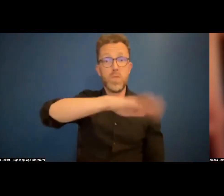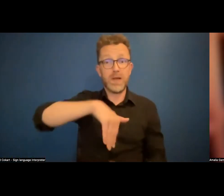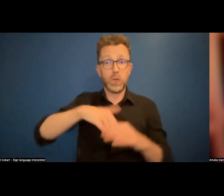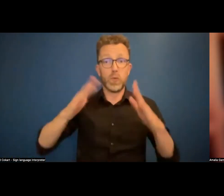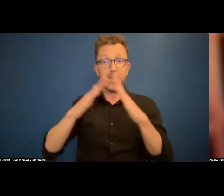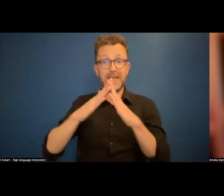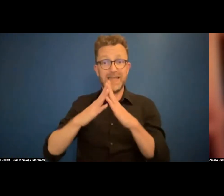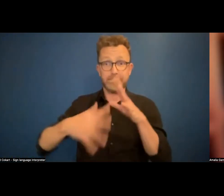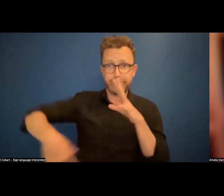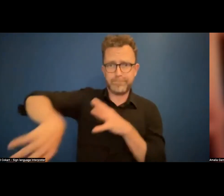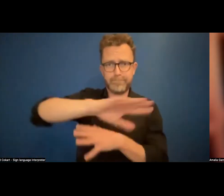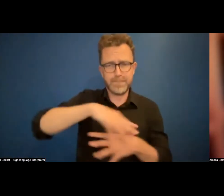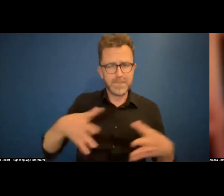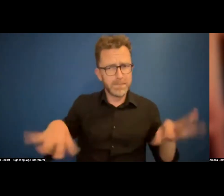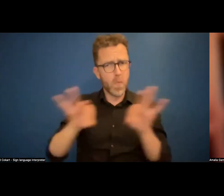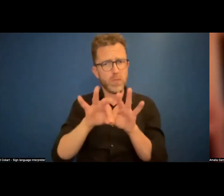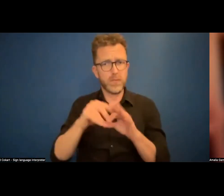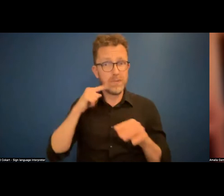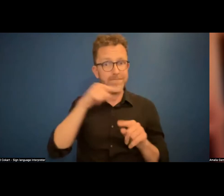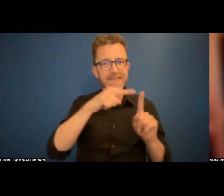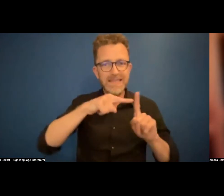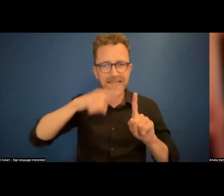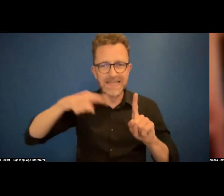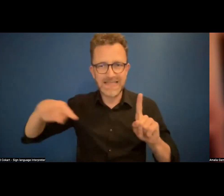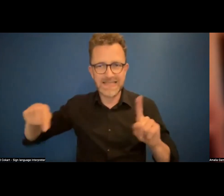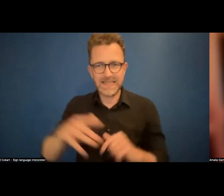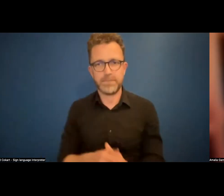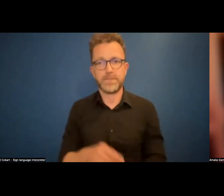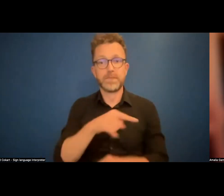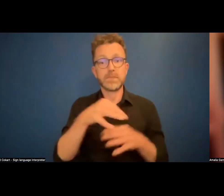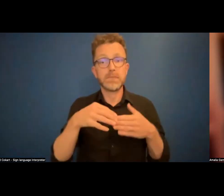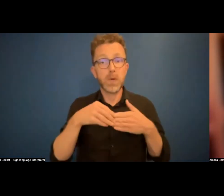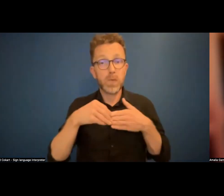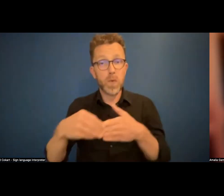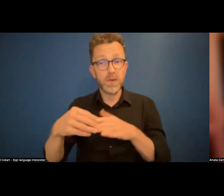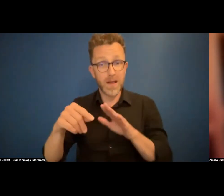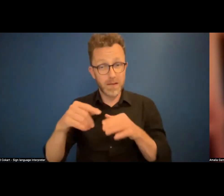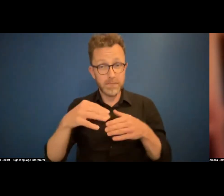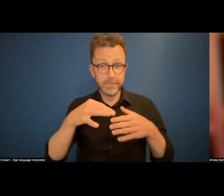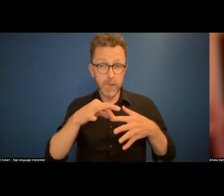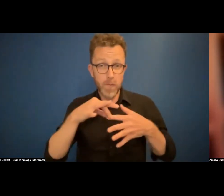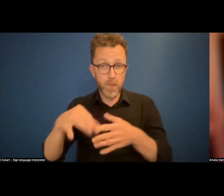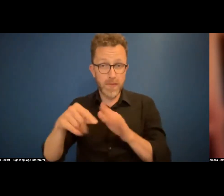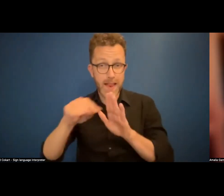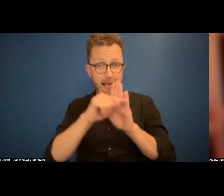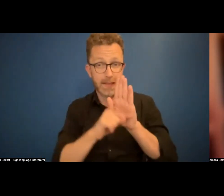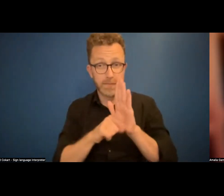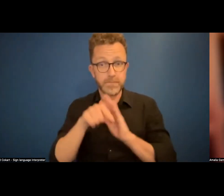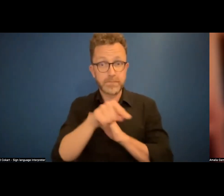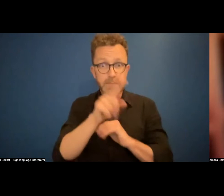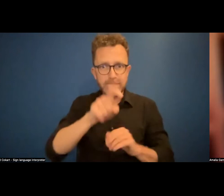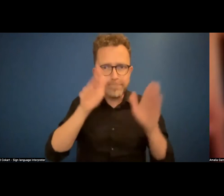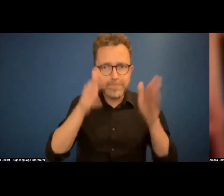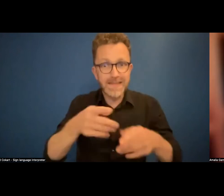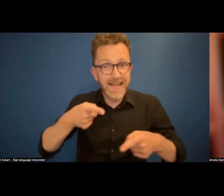subject to control and oppression in institutions of all kinds, covering up serious violations of their